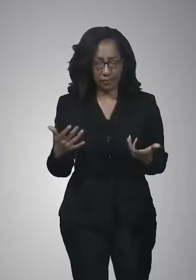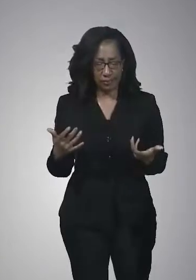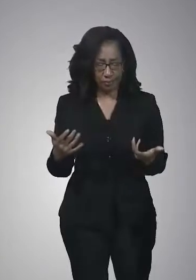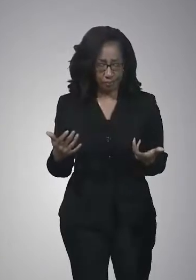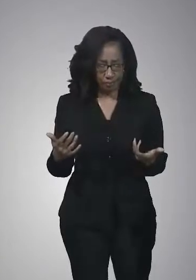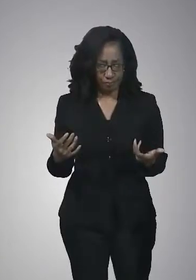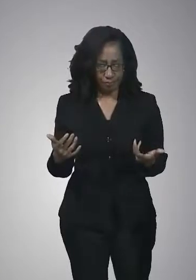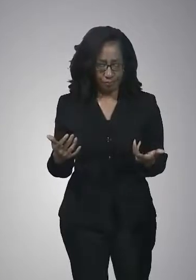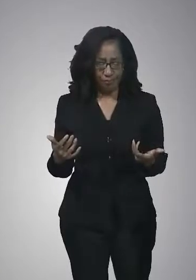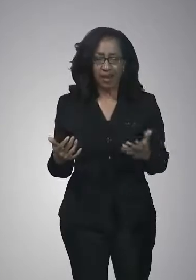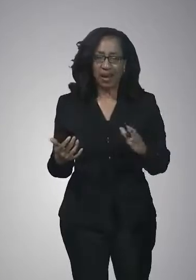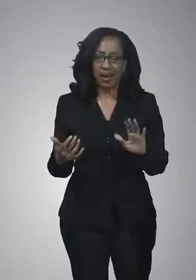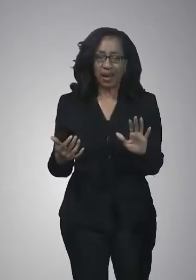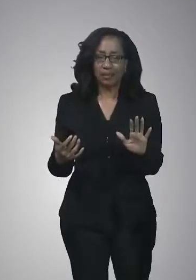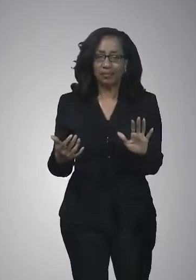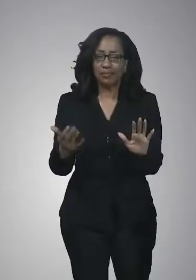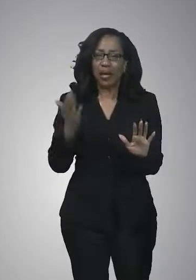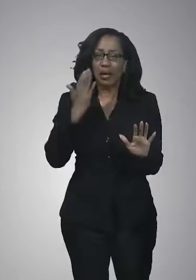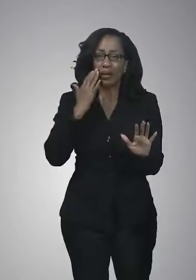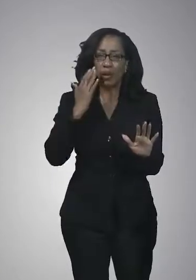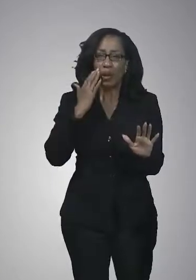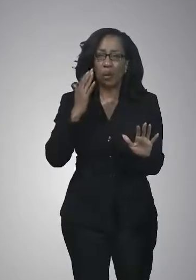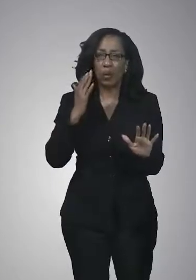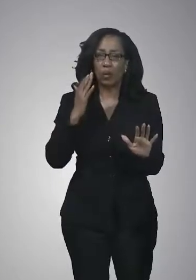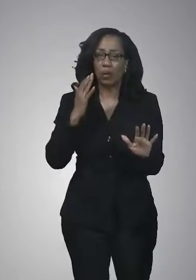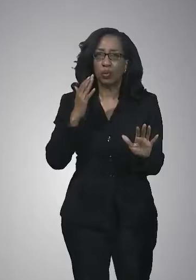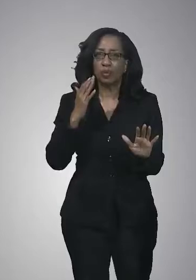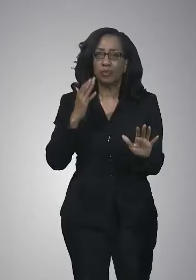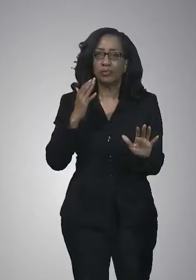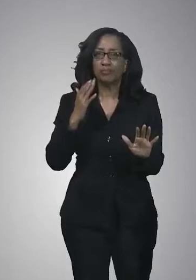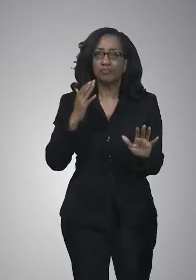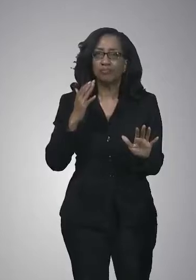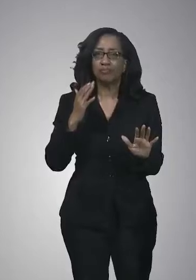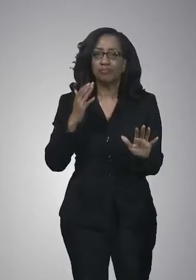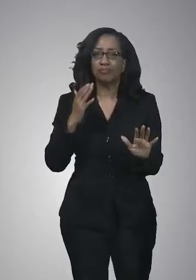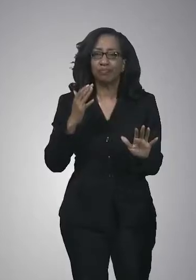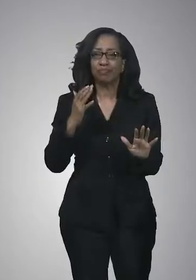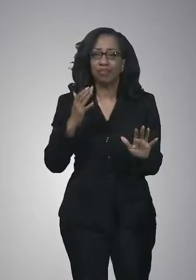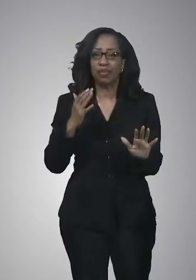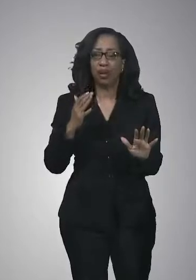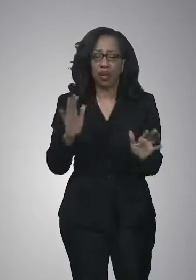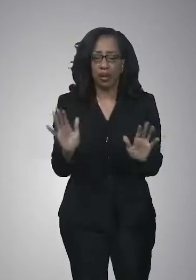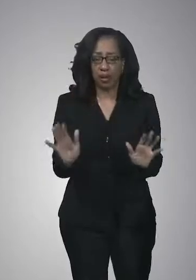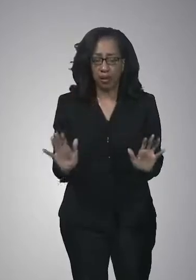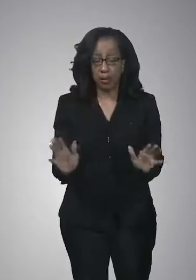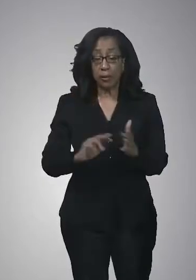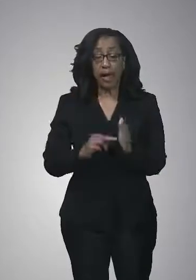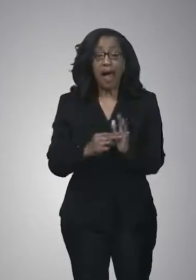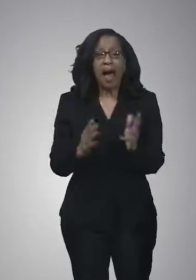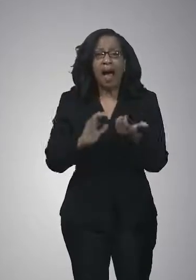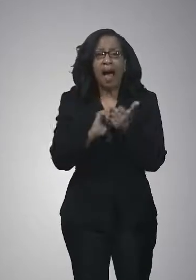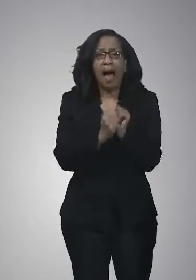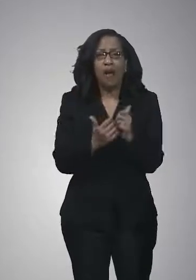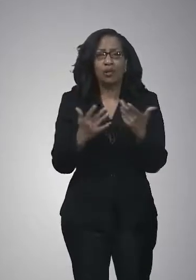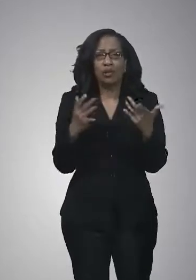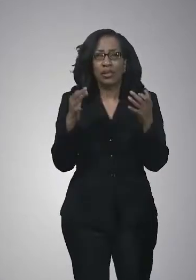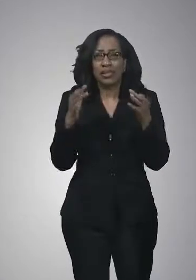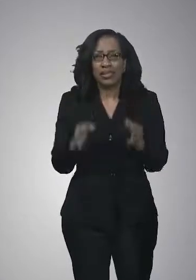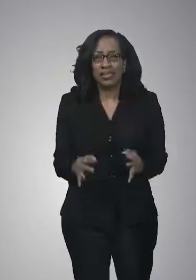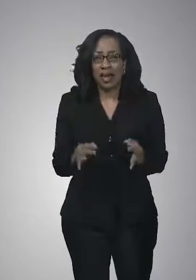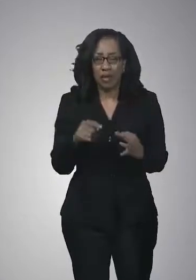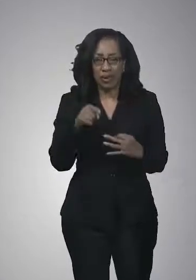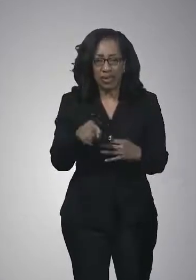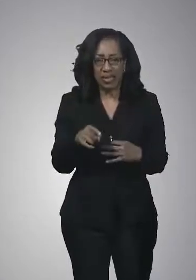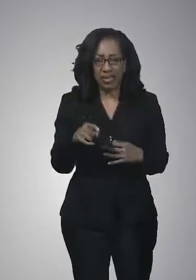I mean, I know that there will be ultimately infection, like as endemicity approaches is what I'm trying to say. Like, how do we cope with this as something